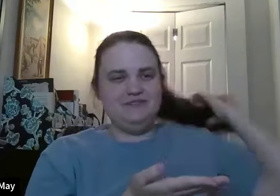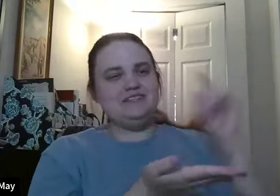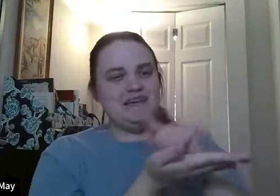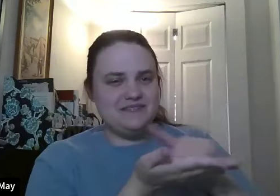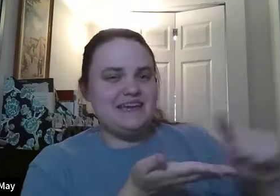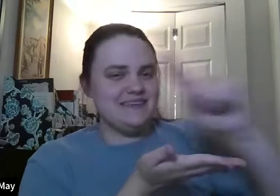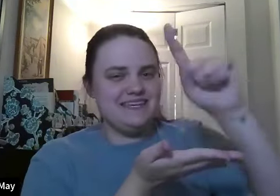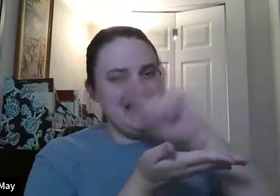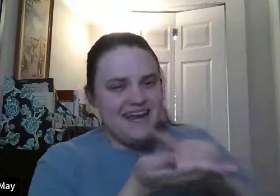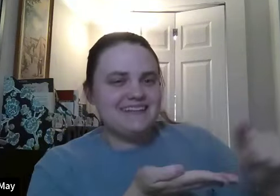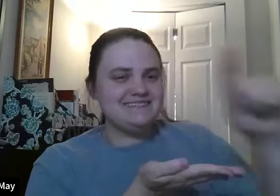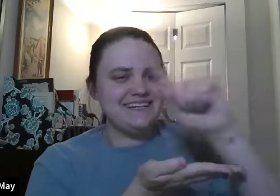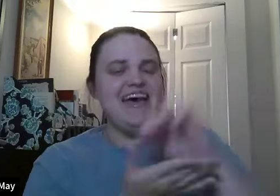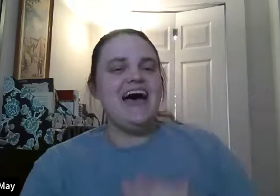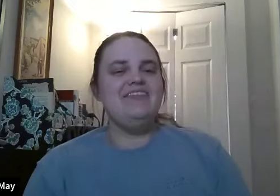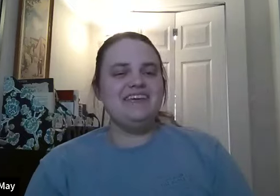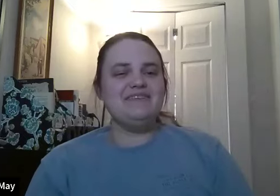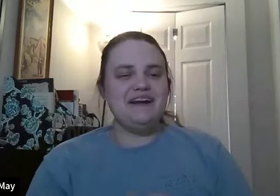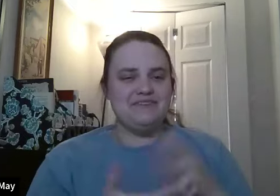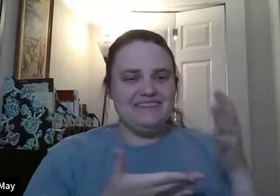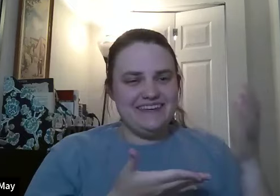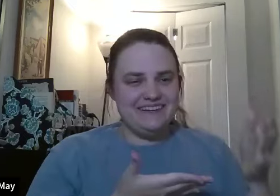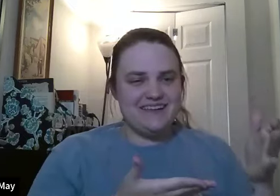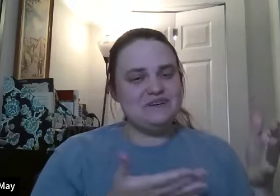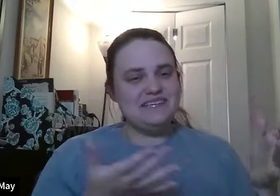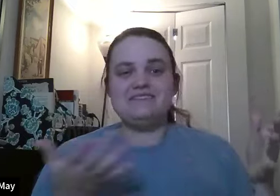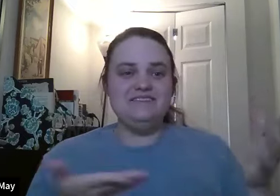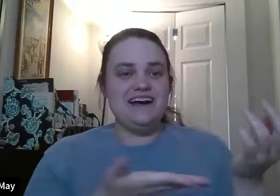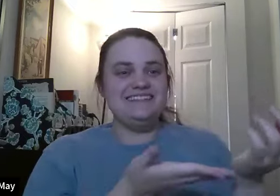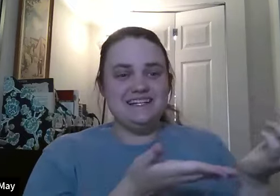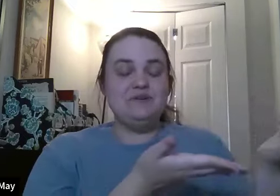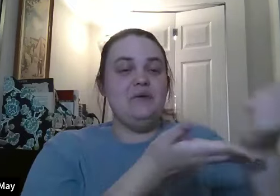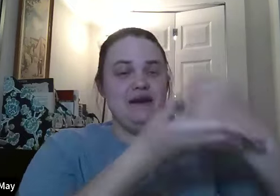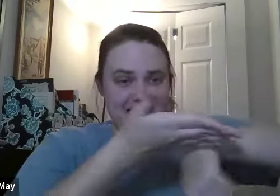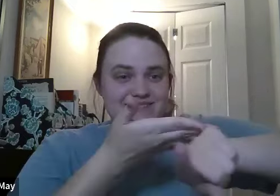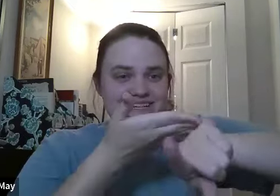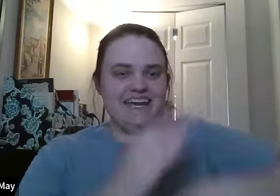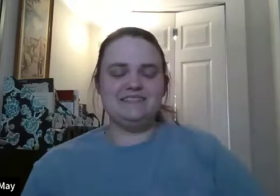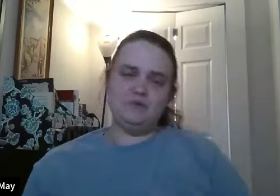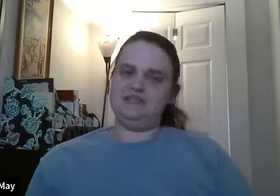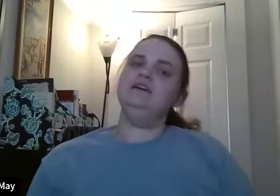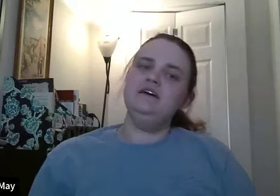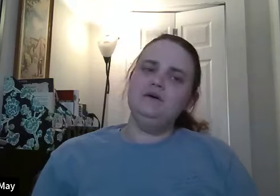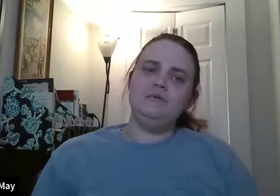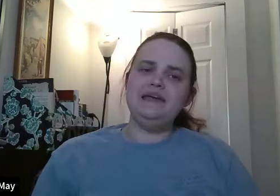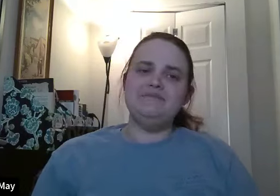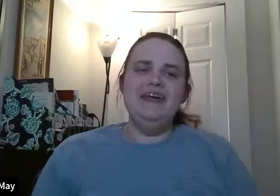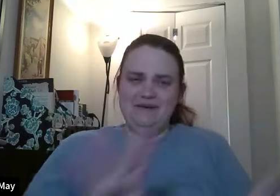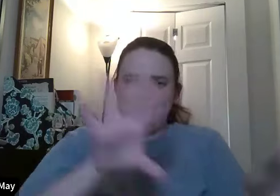was just I kept saying this next week. And then whenever at the end of class, when I say, I'll see you guys next week, I went next week and someone was like, wait a minute, what